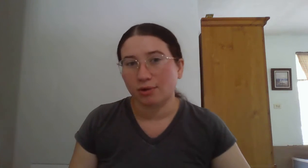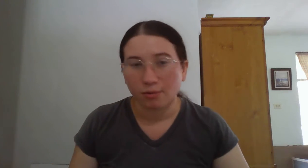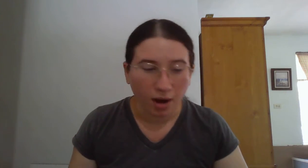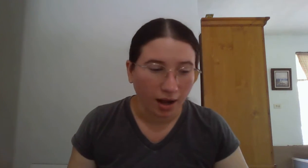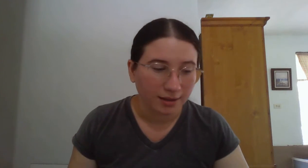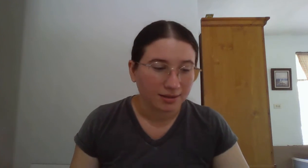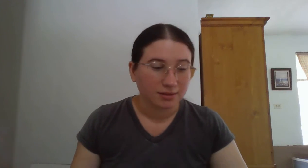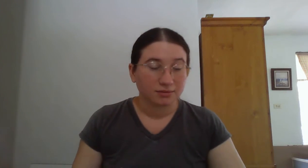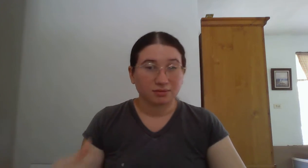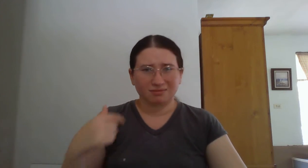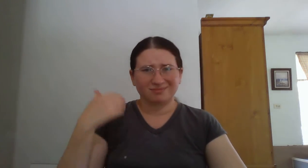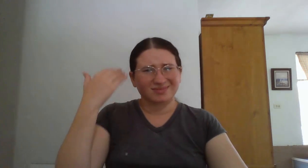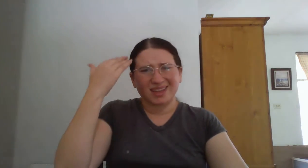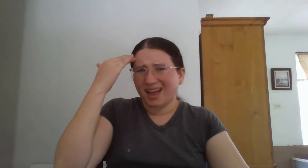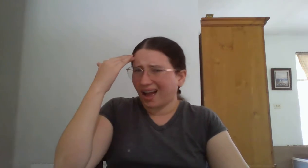know why.